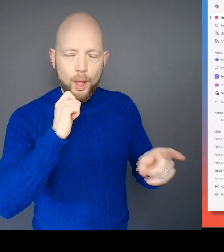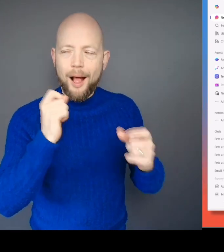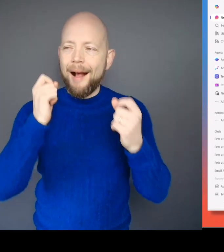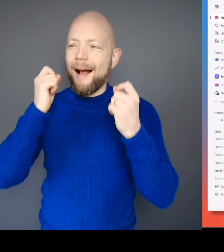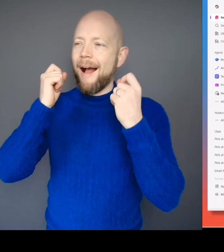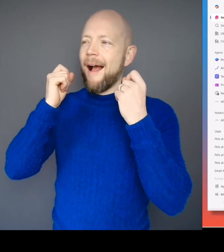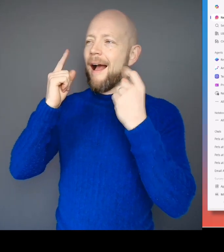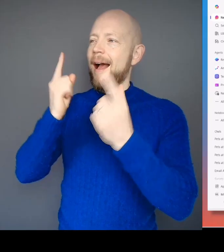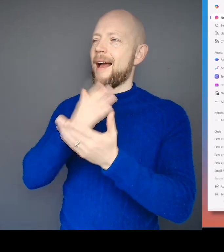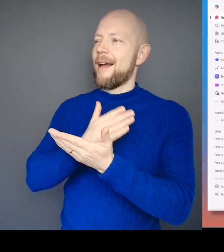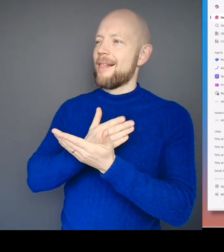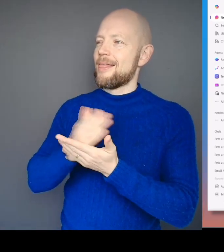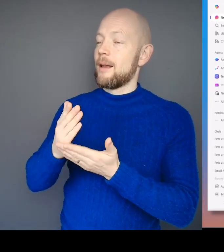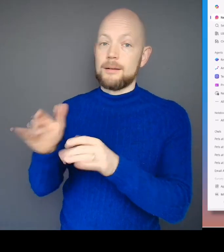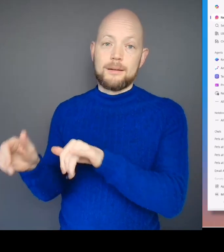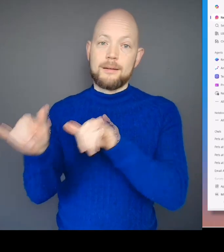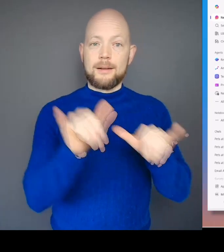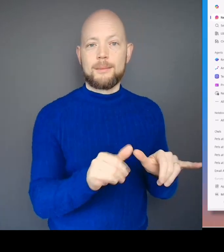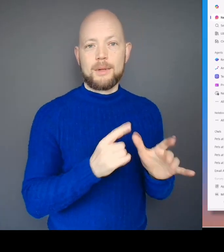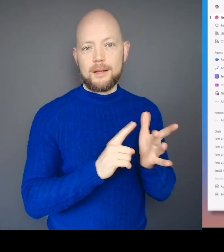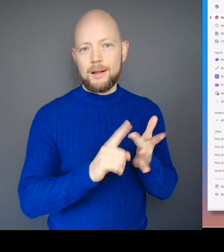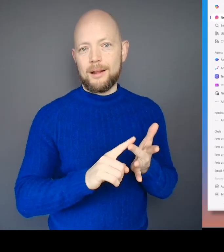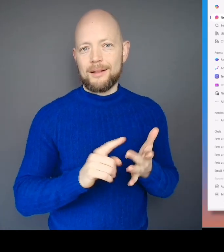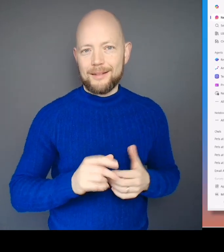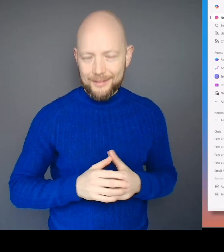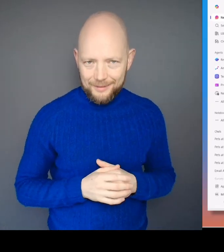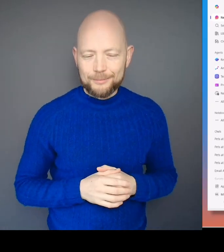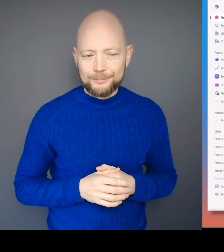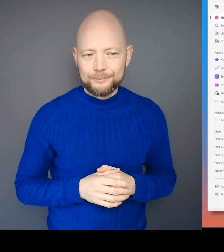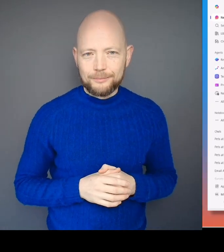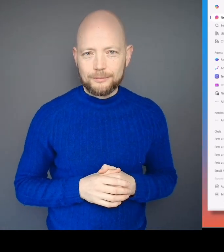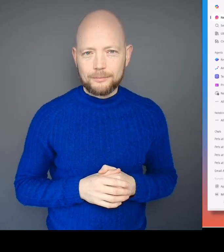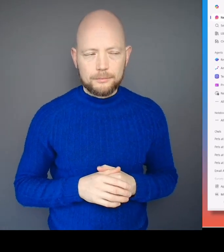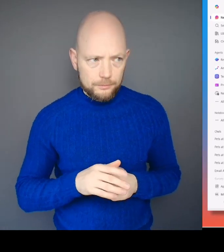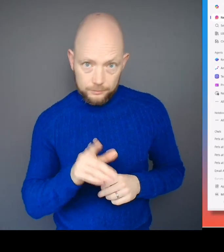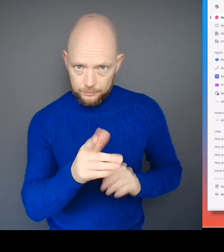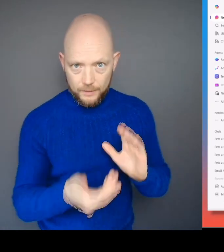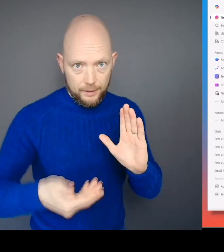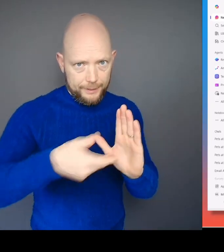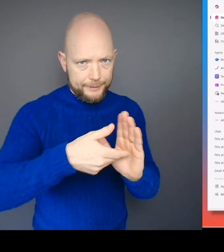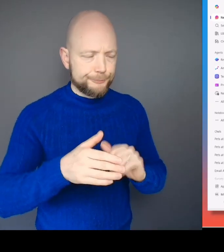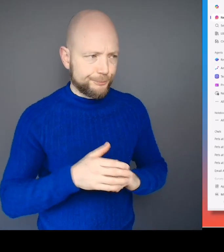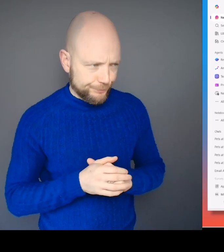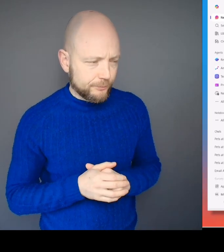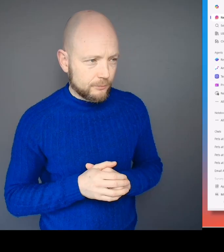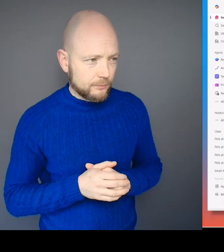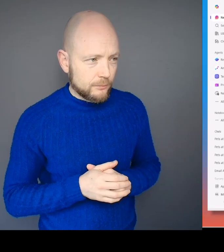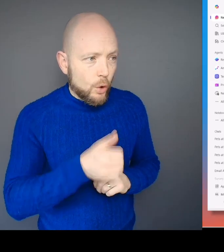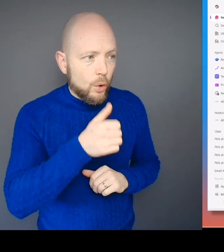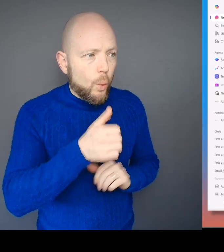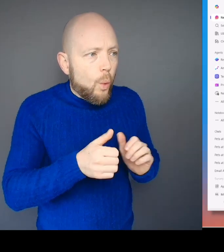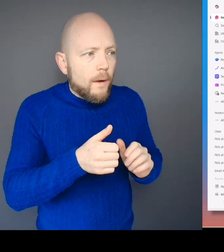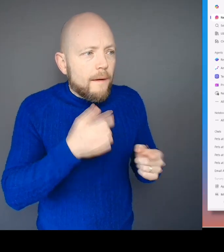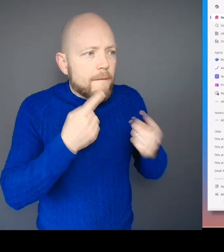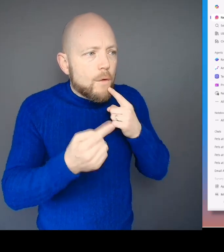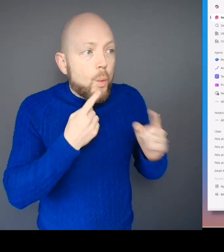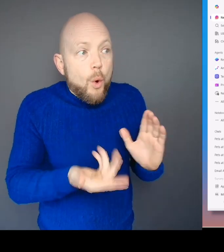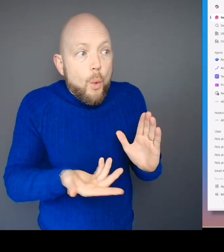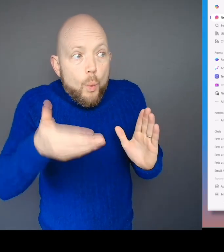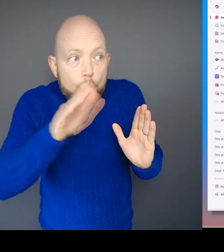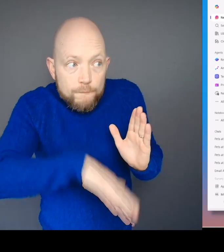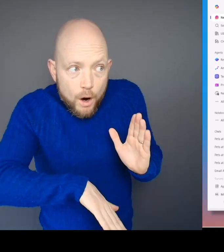extra information would help you do more than just perhaps list the schedule? Then I'm going to say, refer to, and I'm going to use